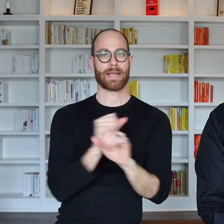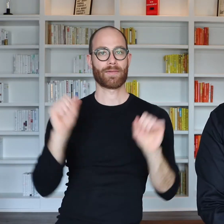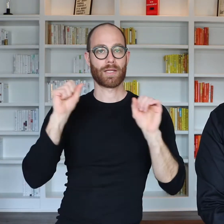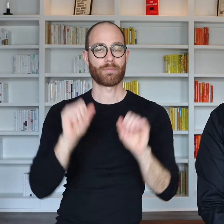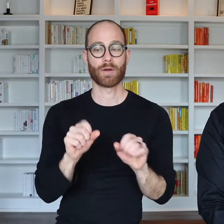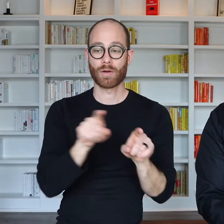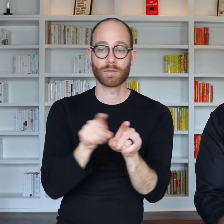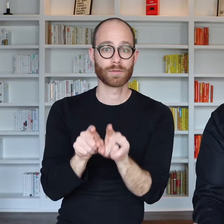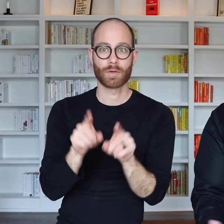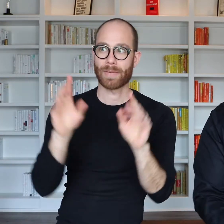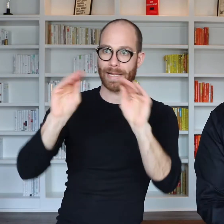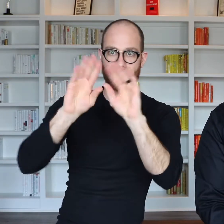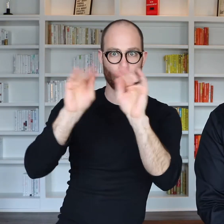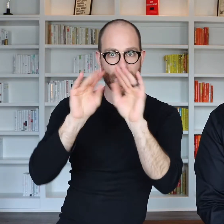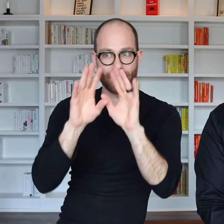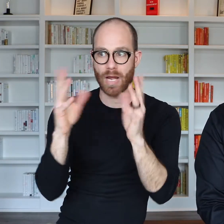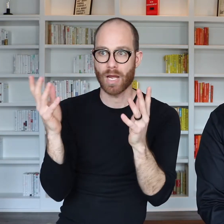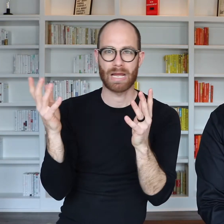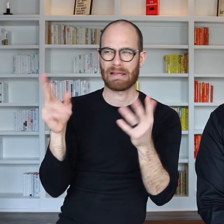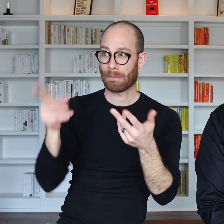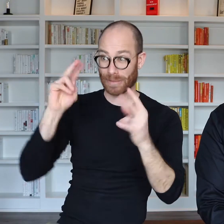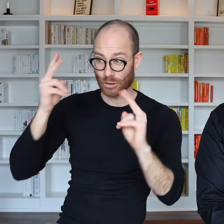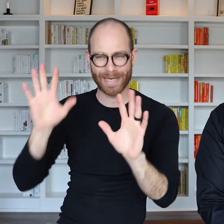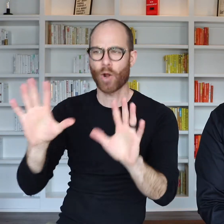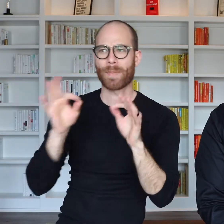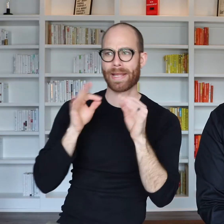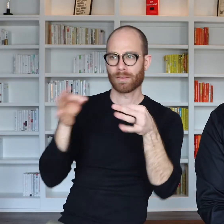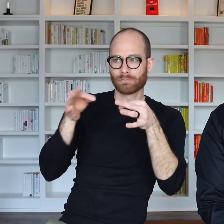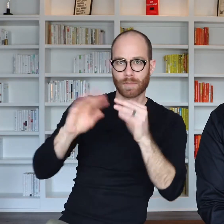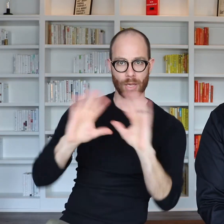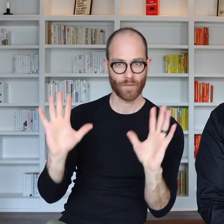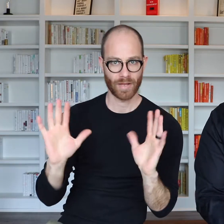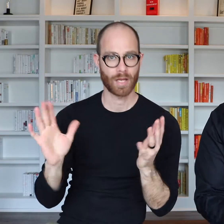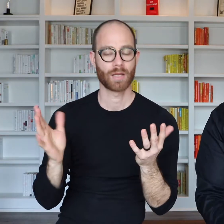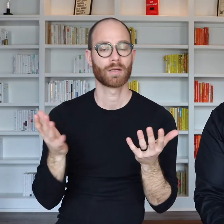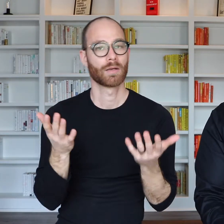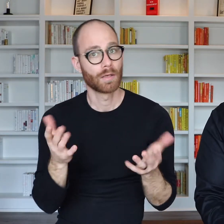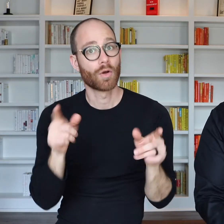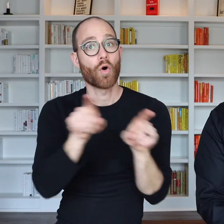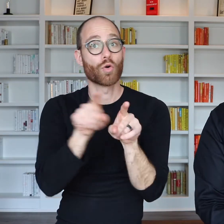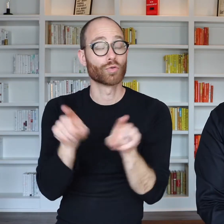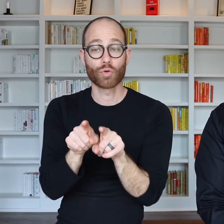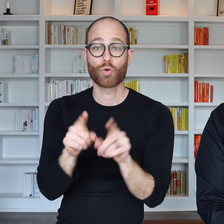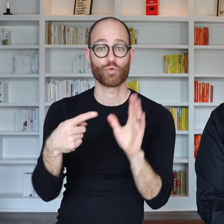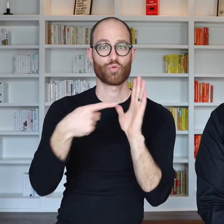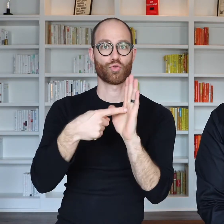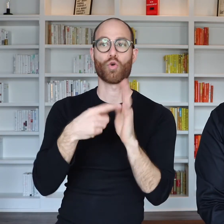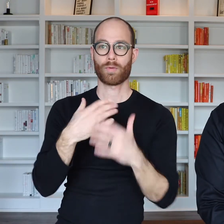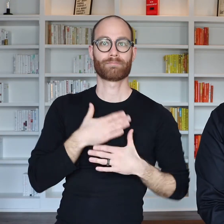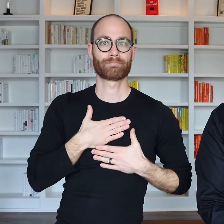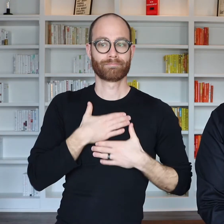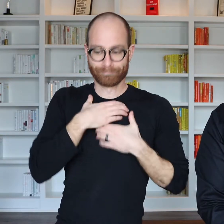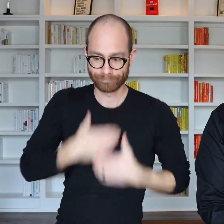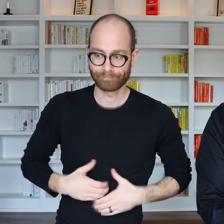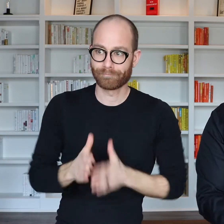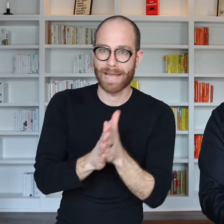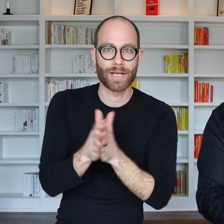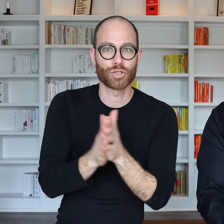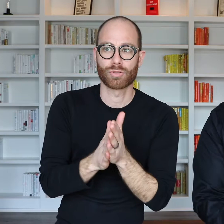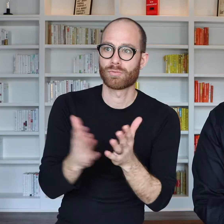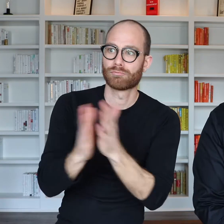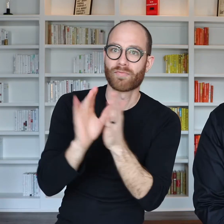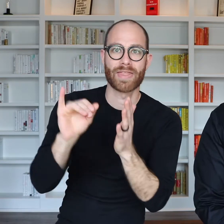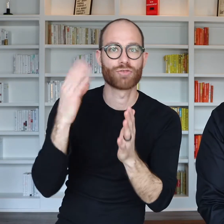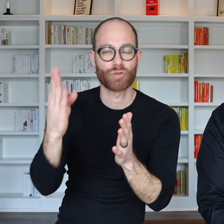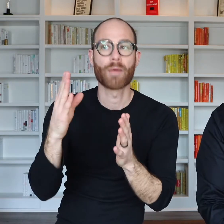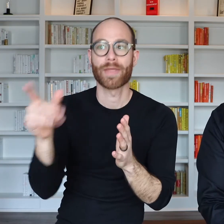clarifying any misunderstandings or any possible objections, you've also demonstrated that passion. You've asked for the job. You will